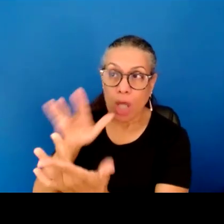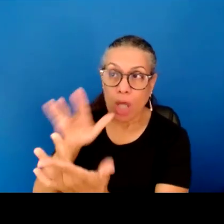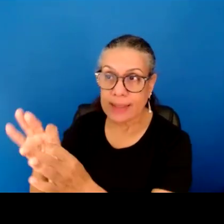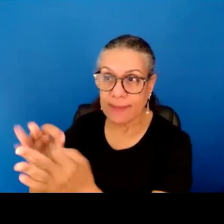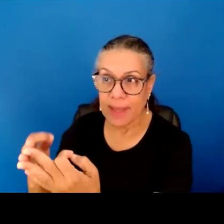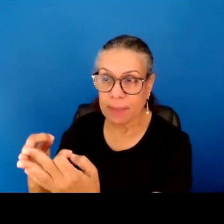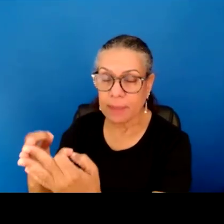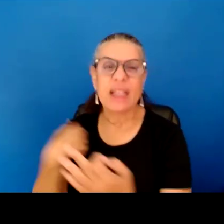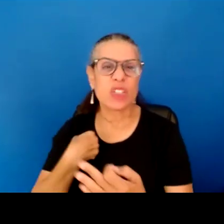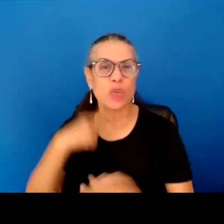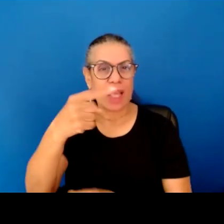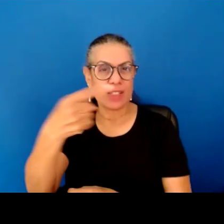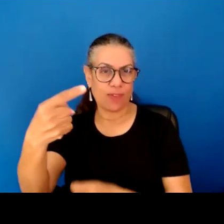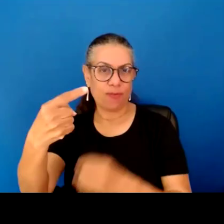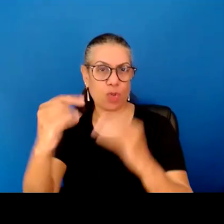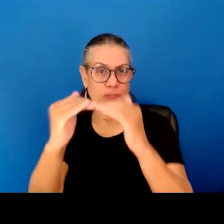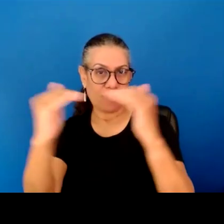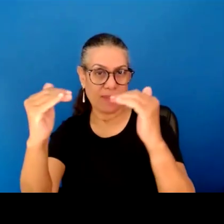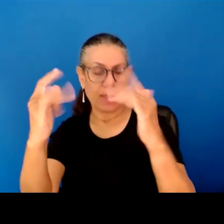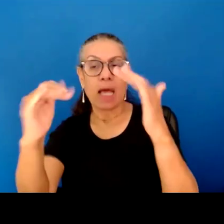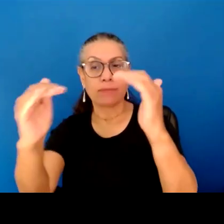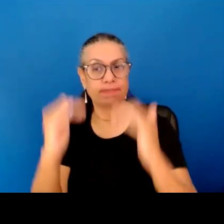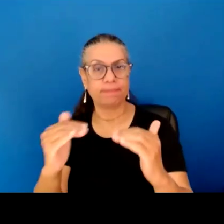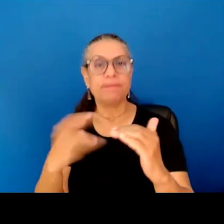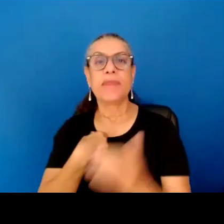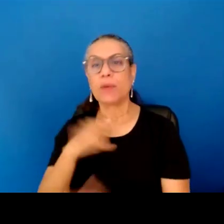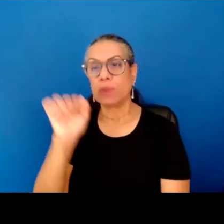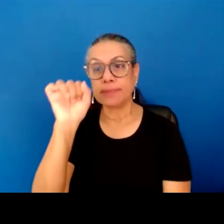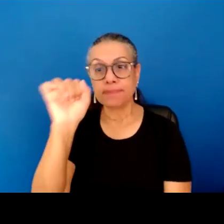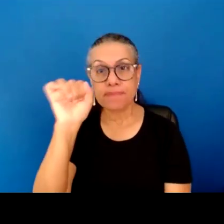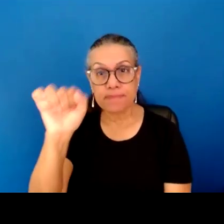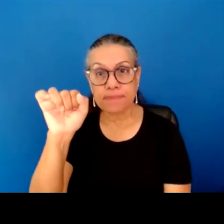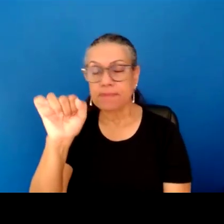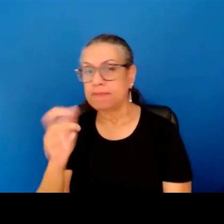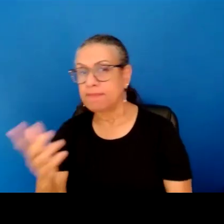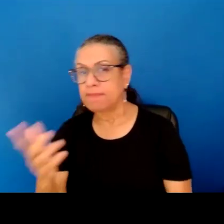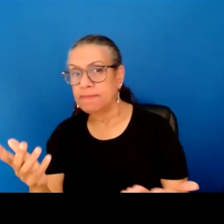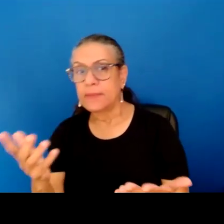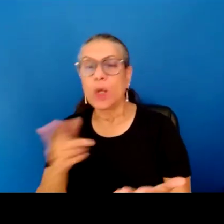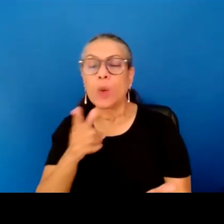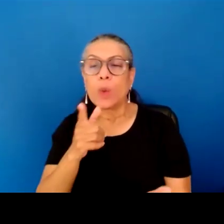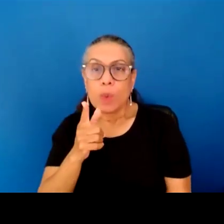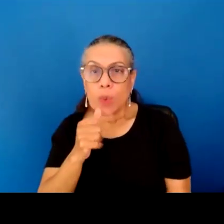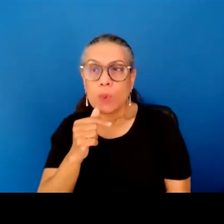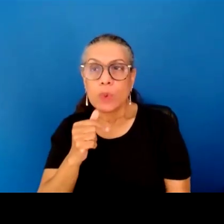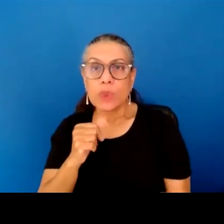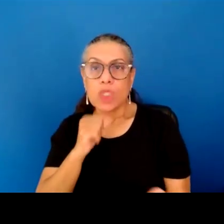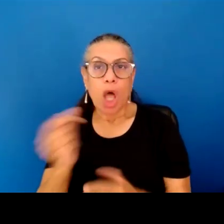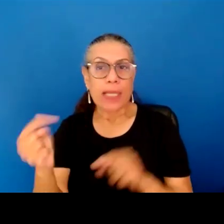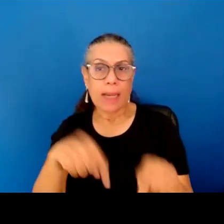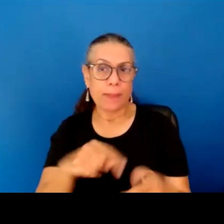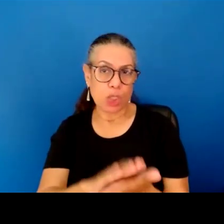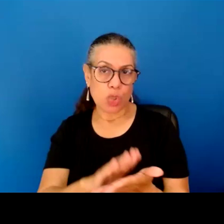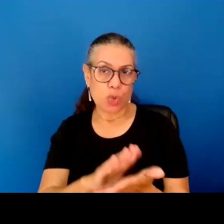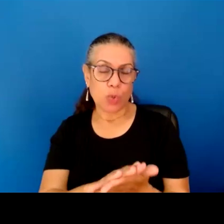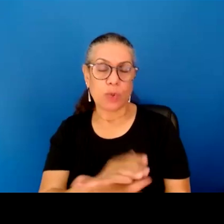go to sort of the next level, which is we door knock and we do outreach to figure out which kids are just not coming.